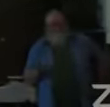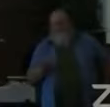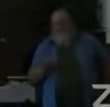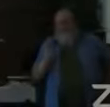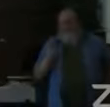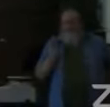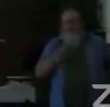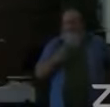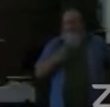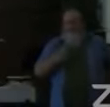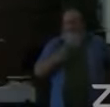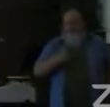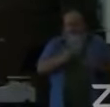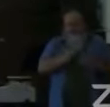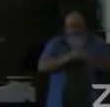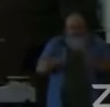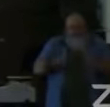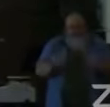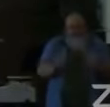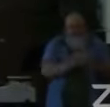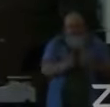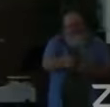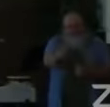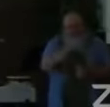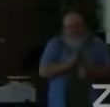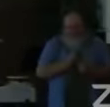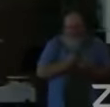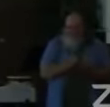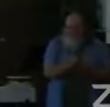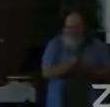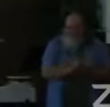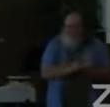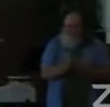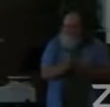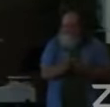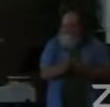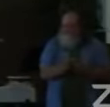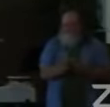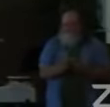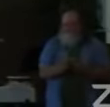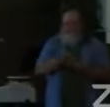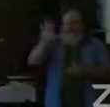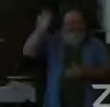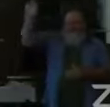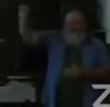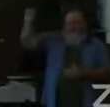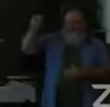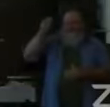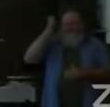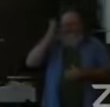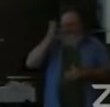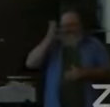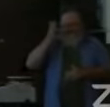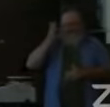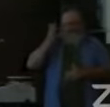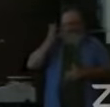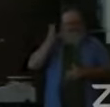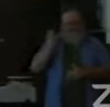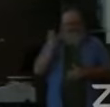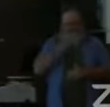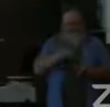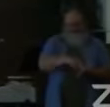we have peace with God through our Lord Jesus Christ, through whom we have gained access by faith into this grace in which we